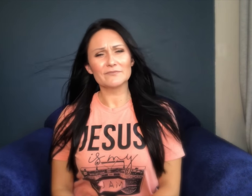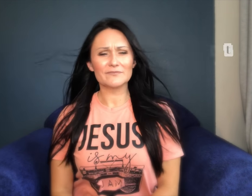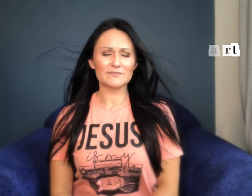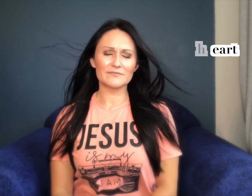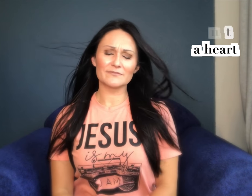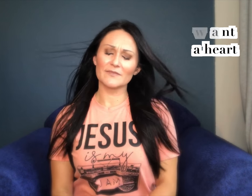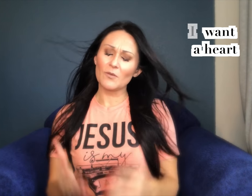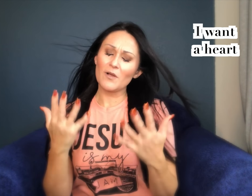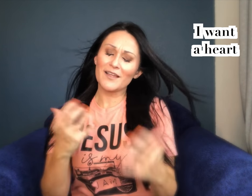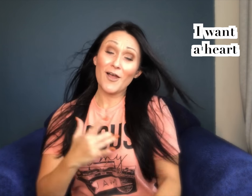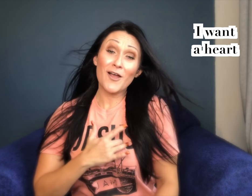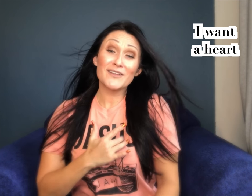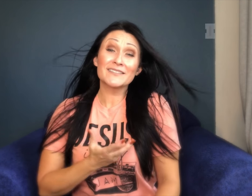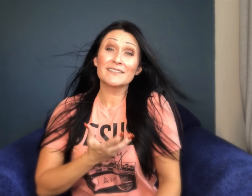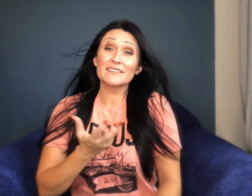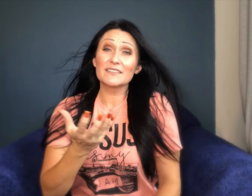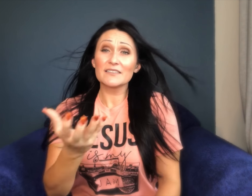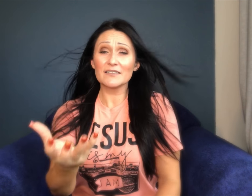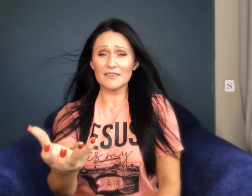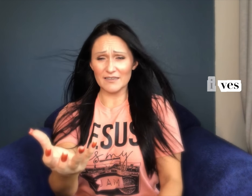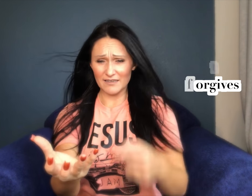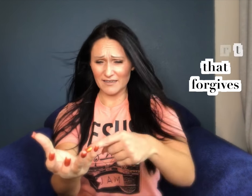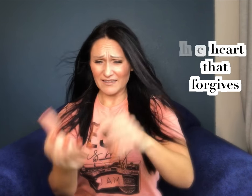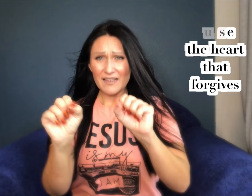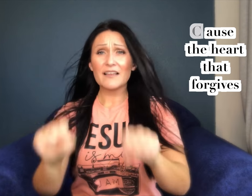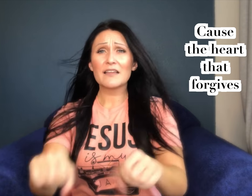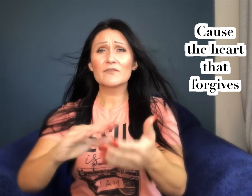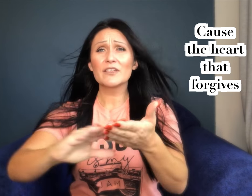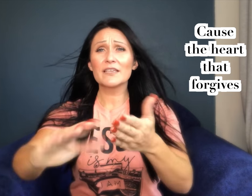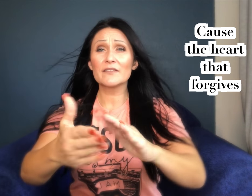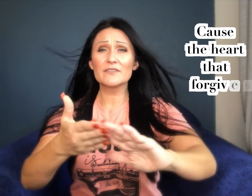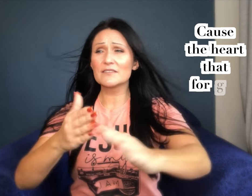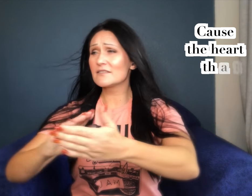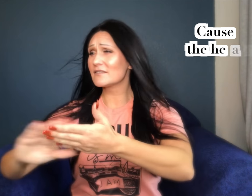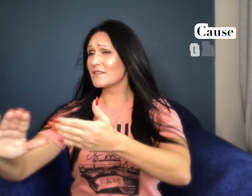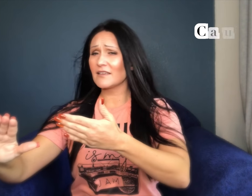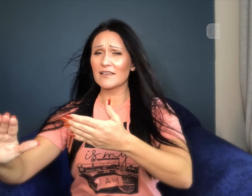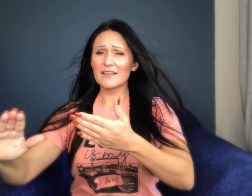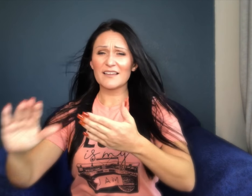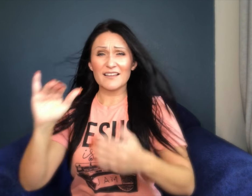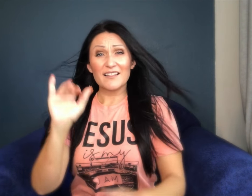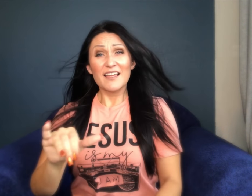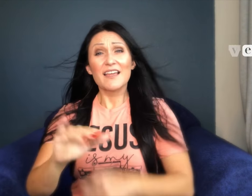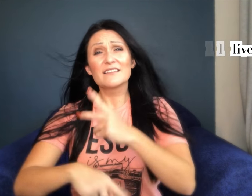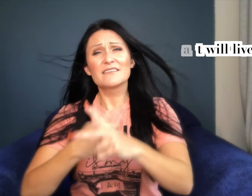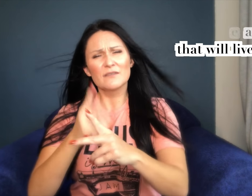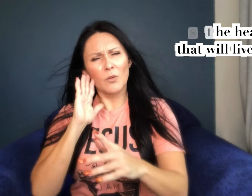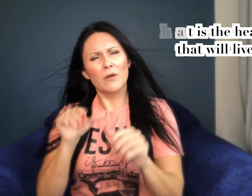Christ. I want a heart, cause the heart that forgives, that is the heart